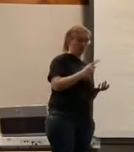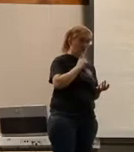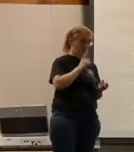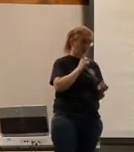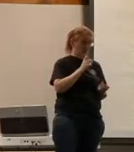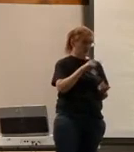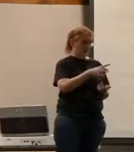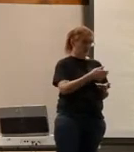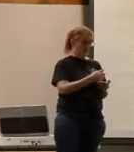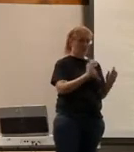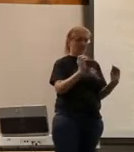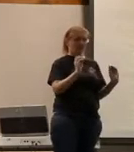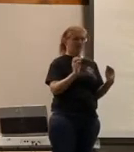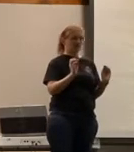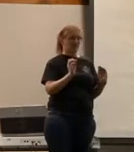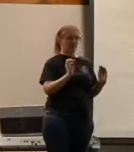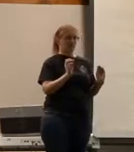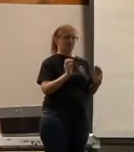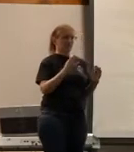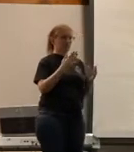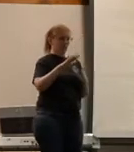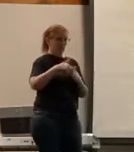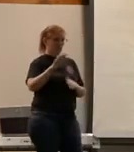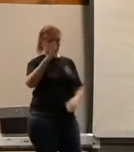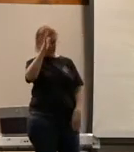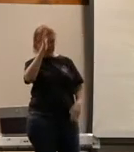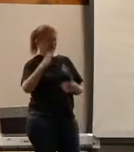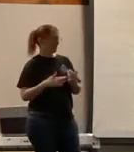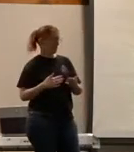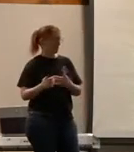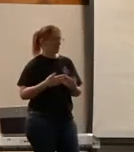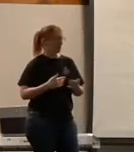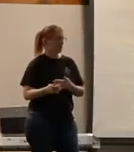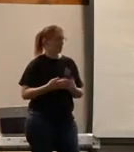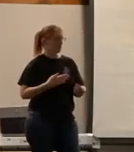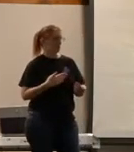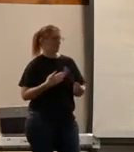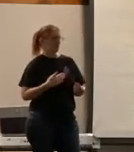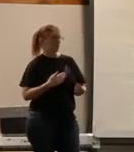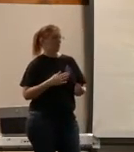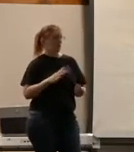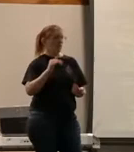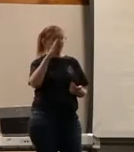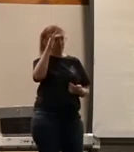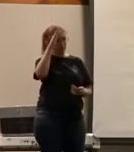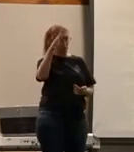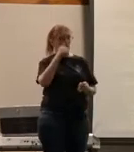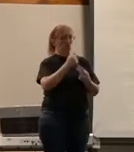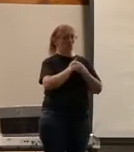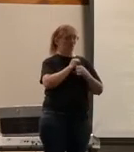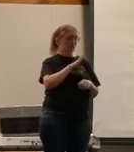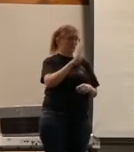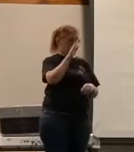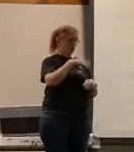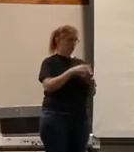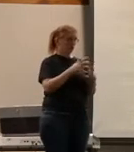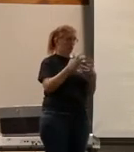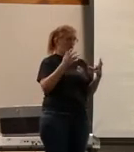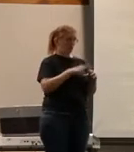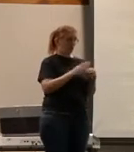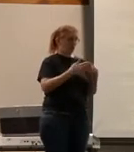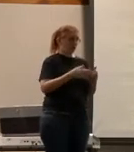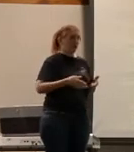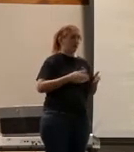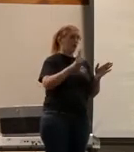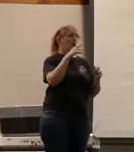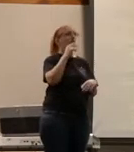nothing. It was all his dad's anyways. But father, who loved him so much on easy street,